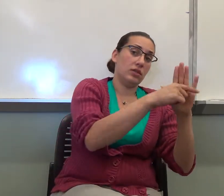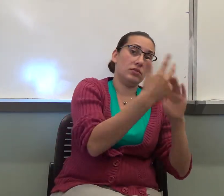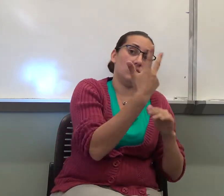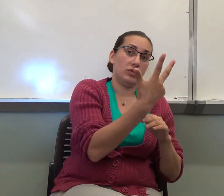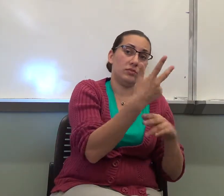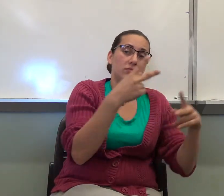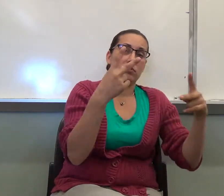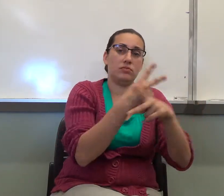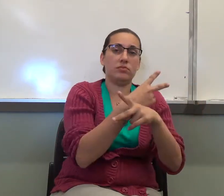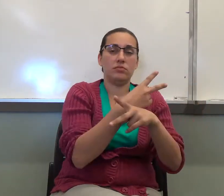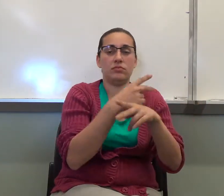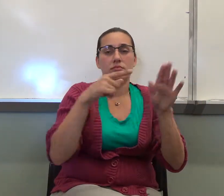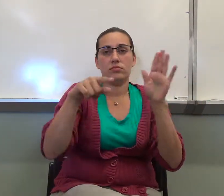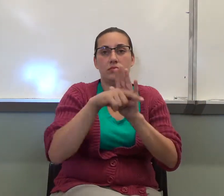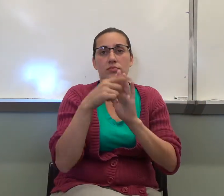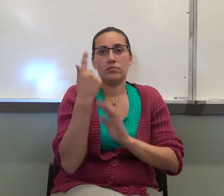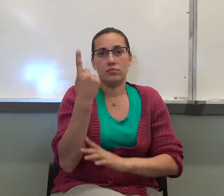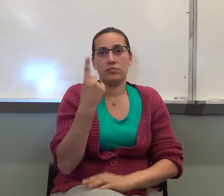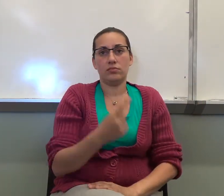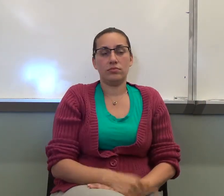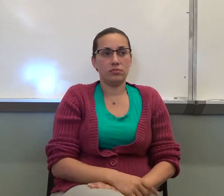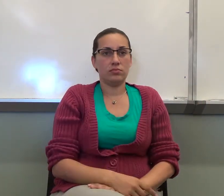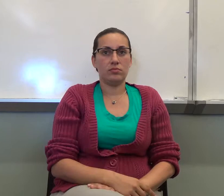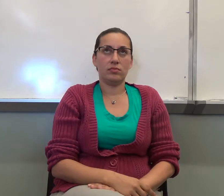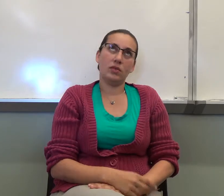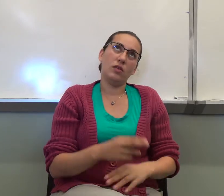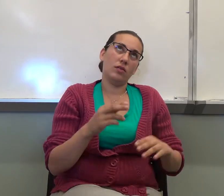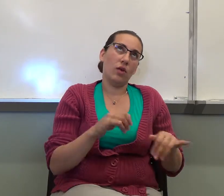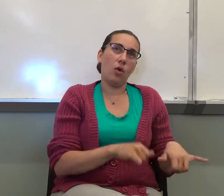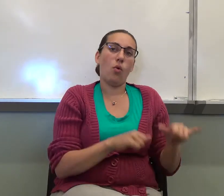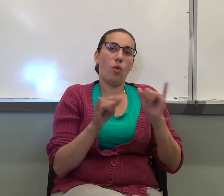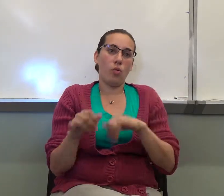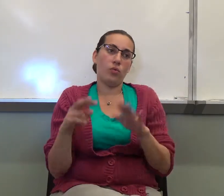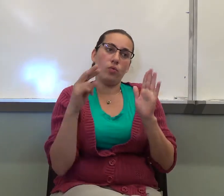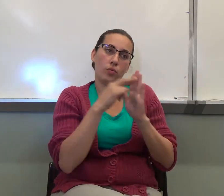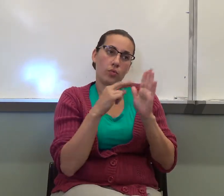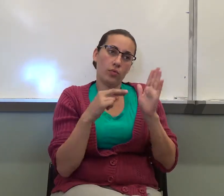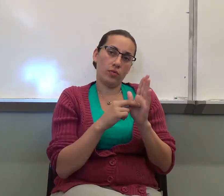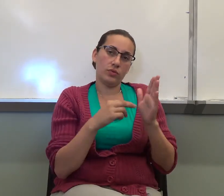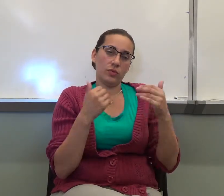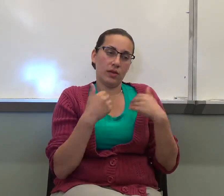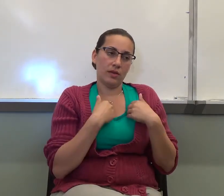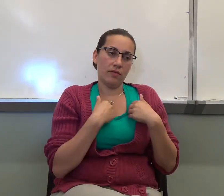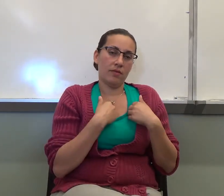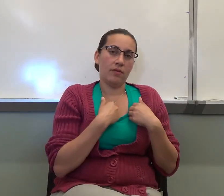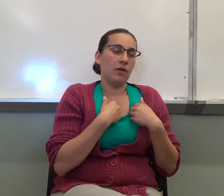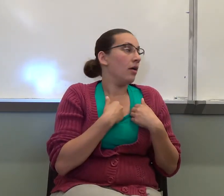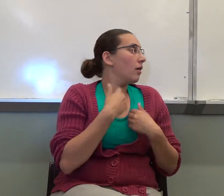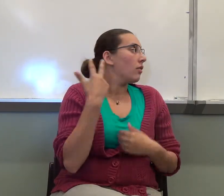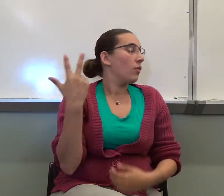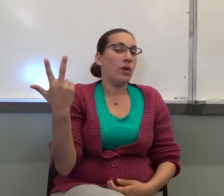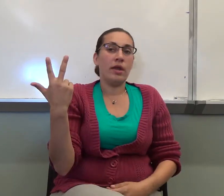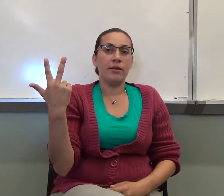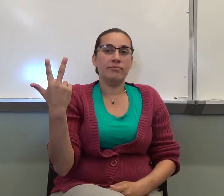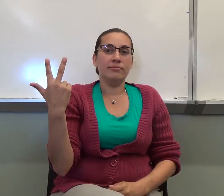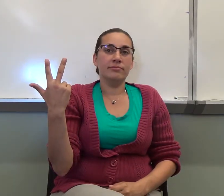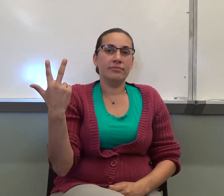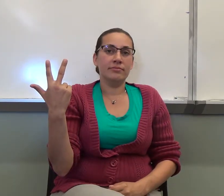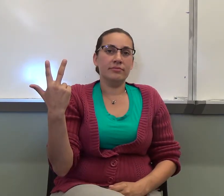by a minus one. According to the rules, that gives you a plus 3. Here's the opposite. And the same thing would